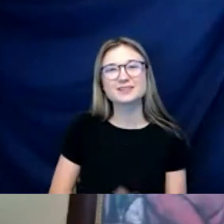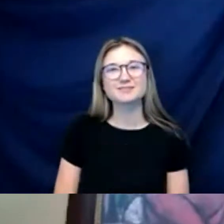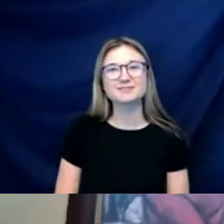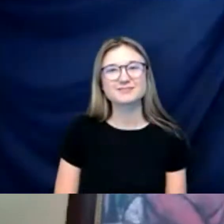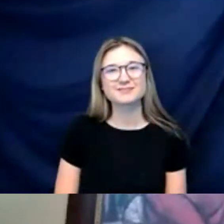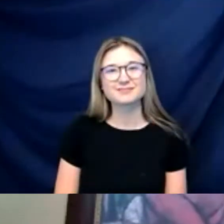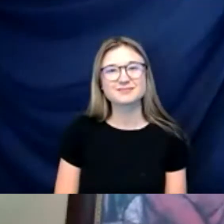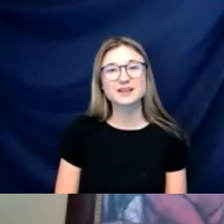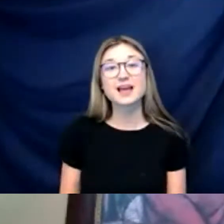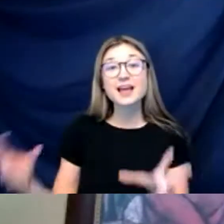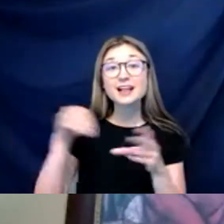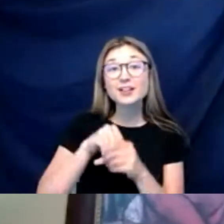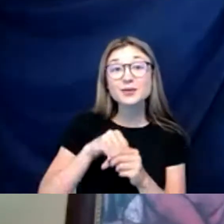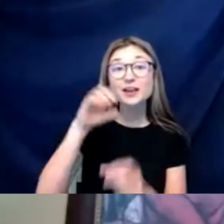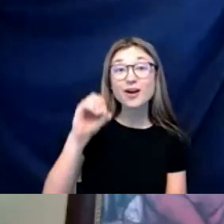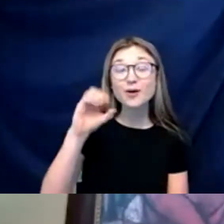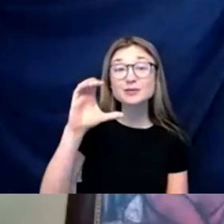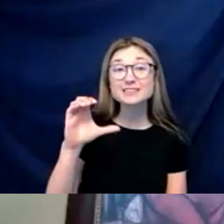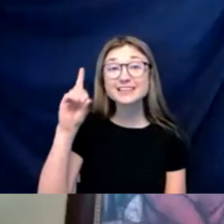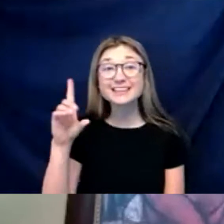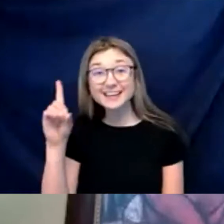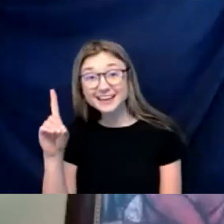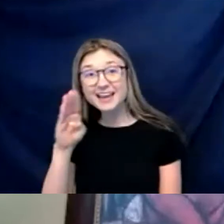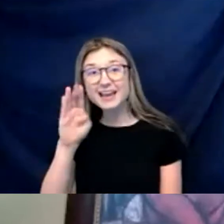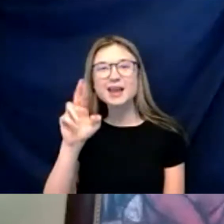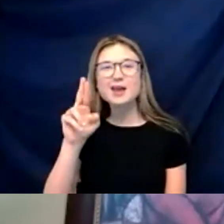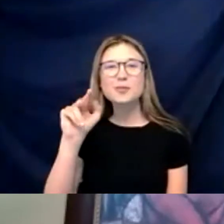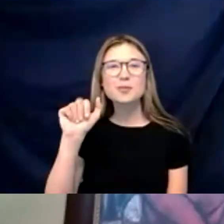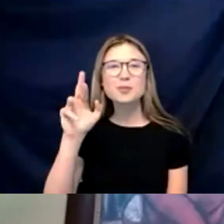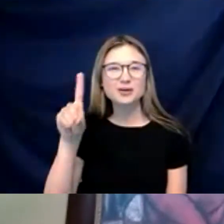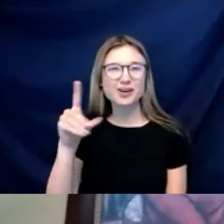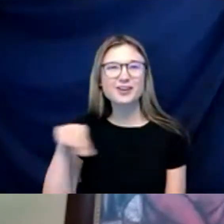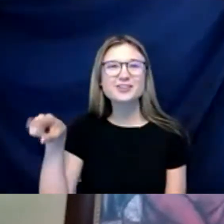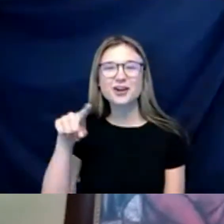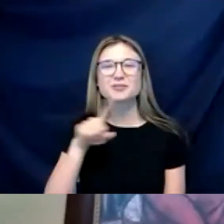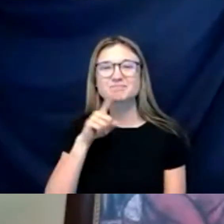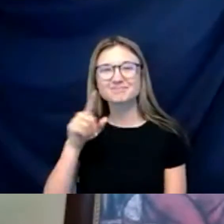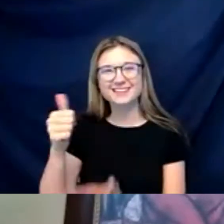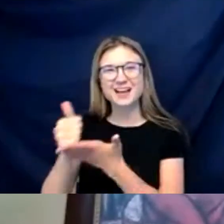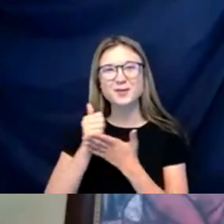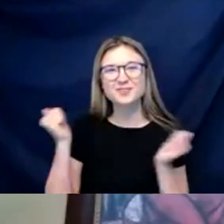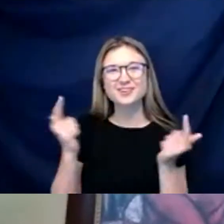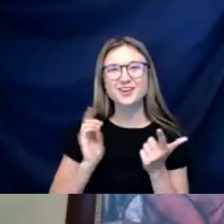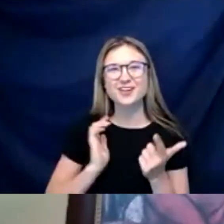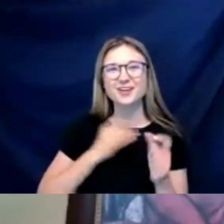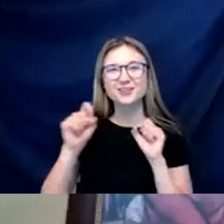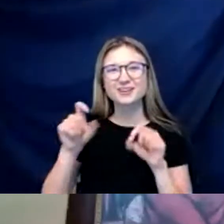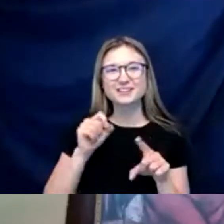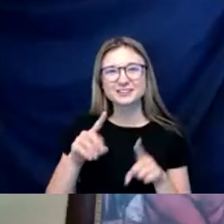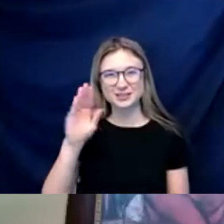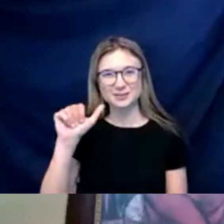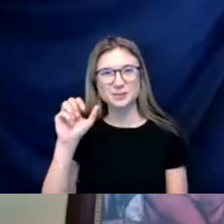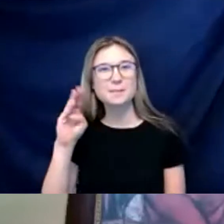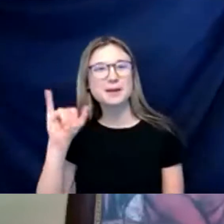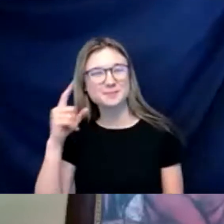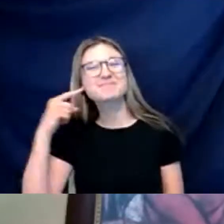And including OCDD, Bernard, y'all have been helpful with all our questions too. So absolutely. Yes. Yeah,